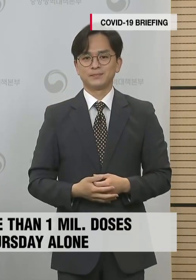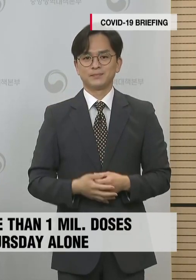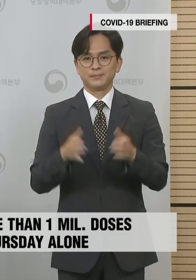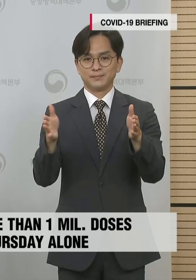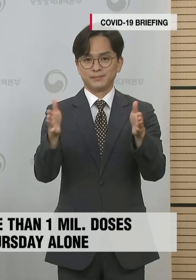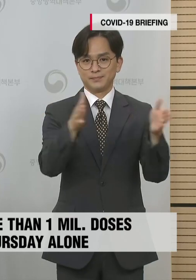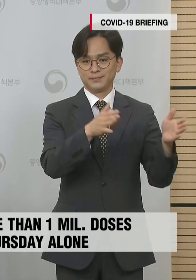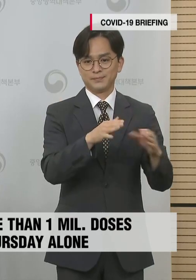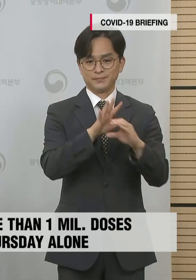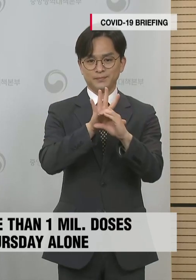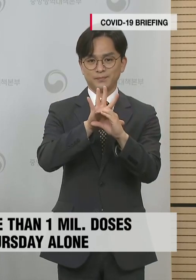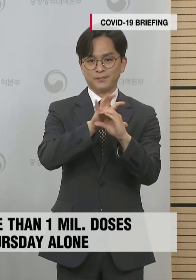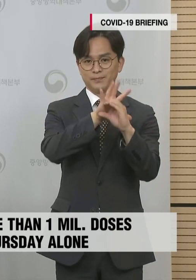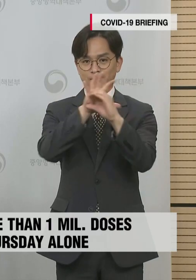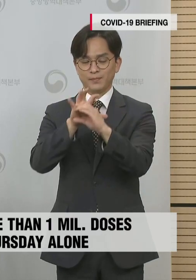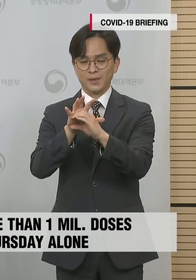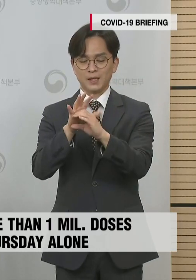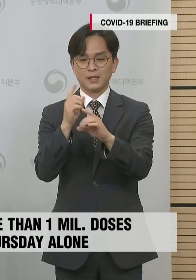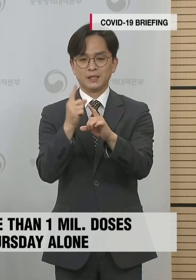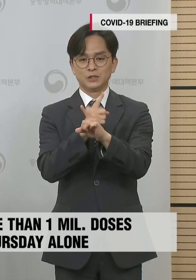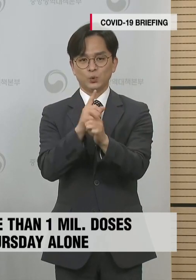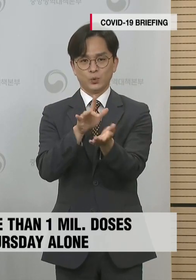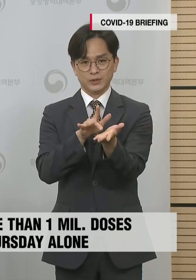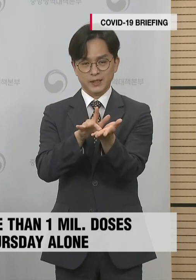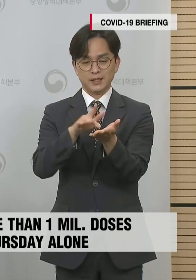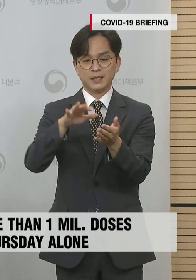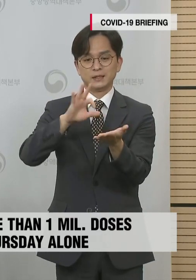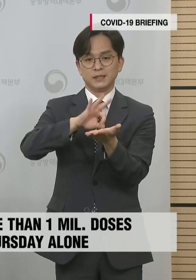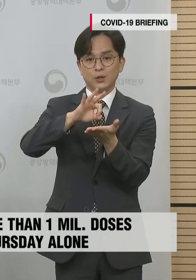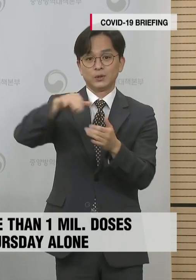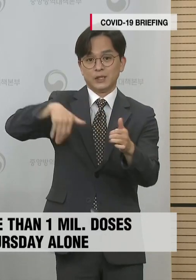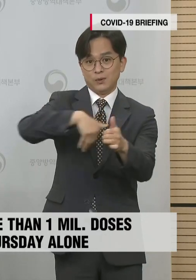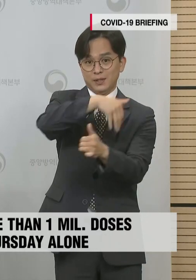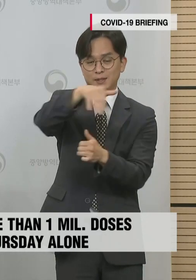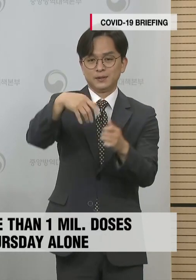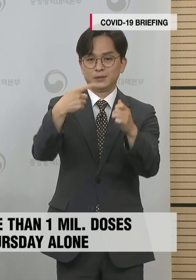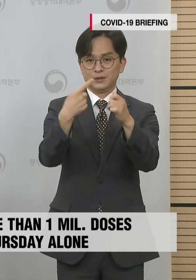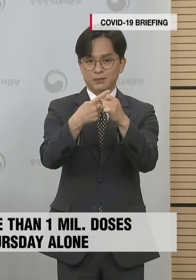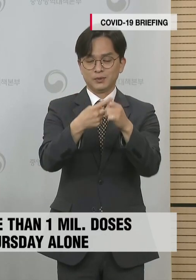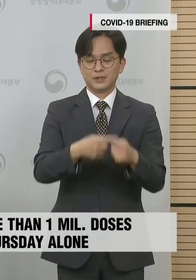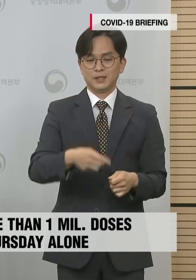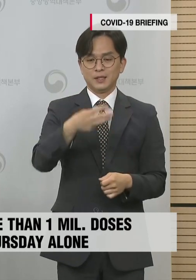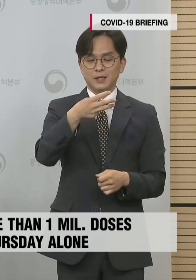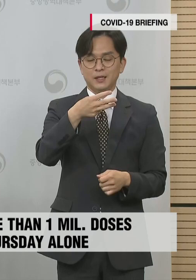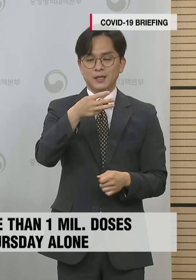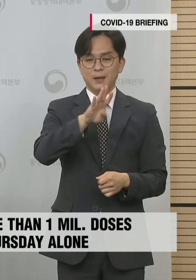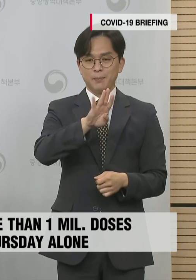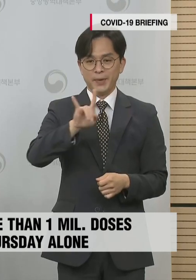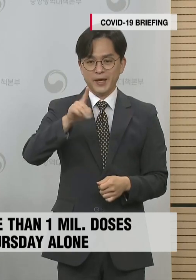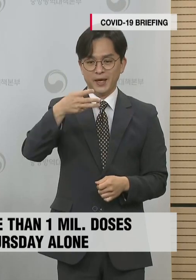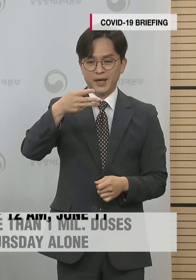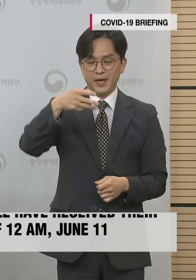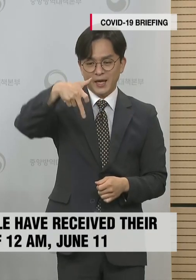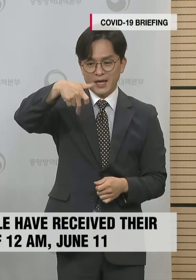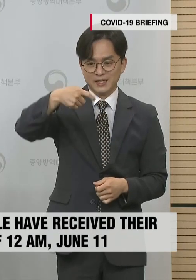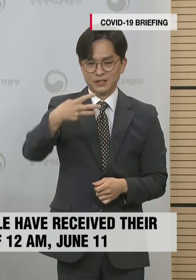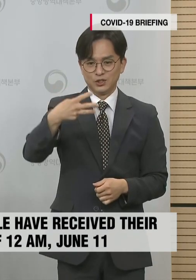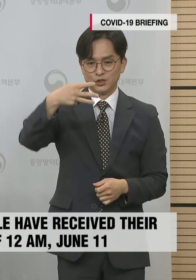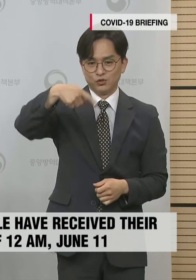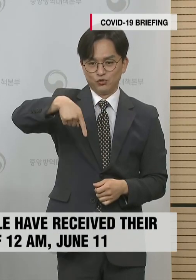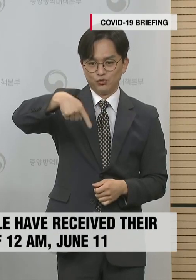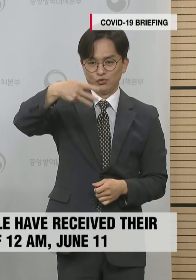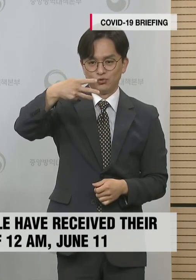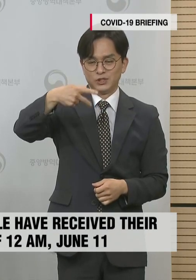received the Janssen vaccines by canceling their sign-up for the AstraZeneca vaccines. And moreover, as for